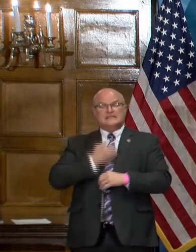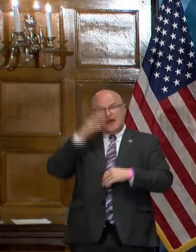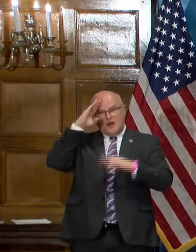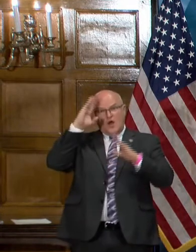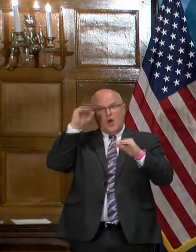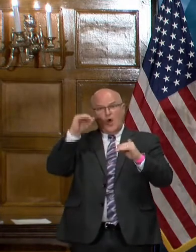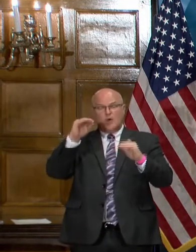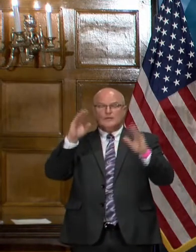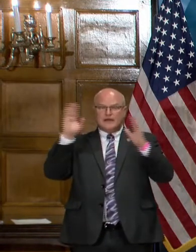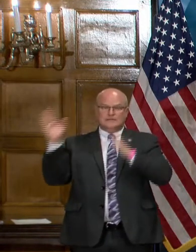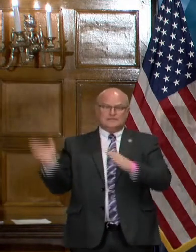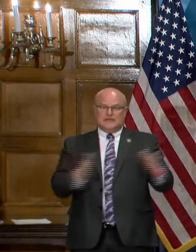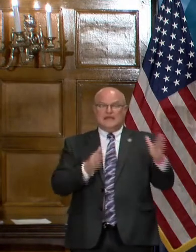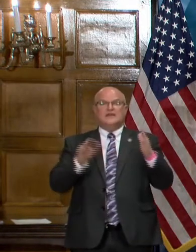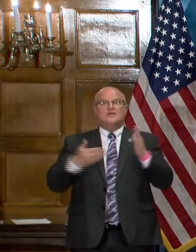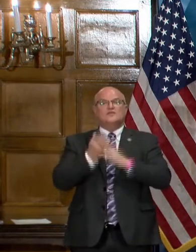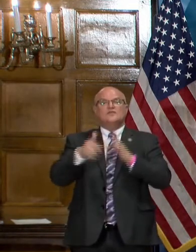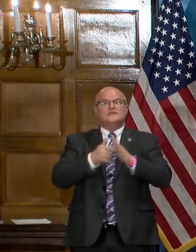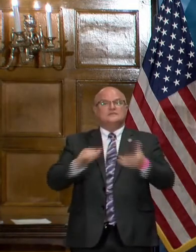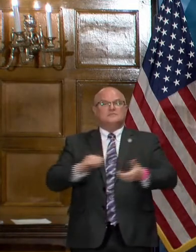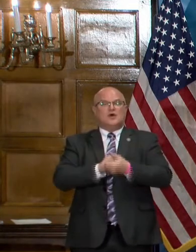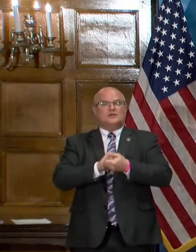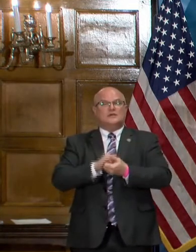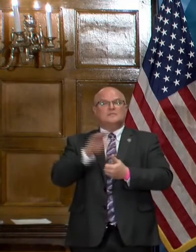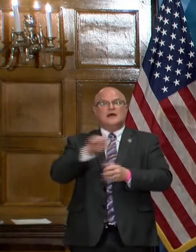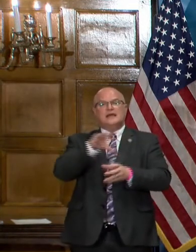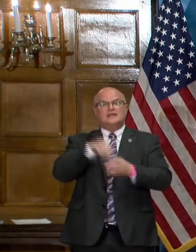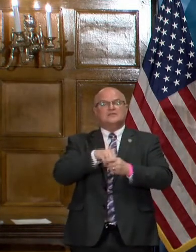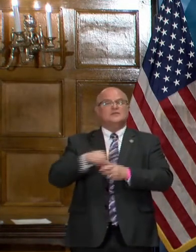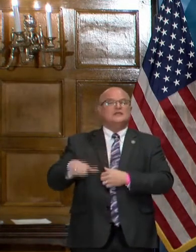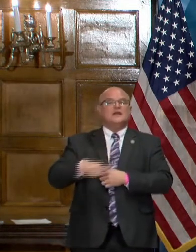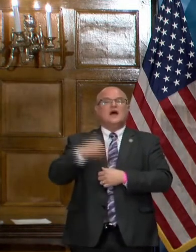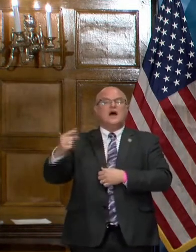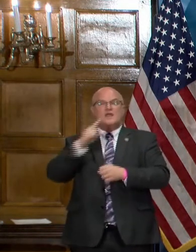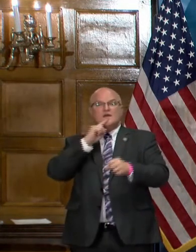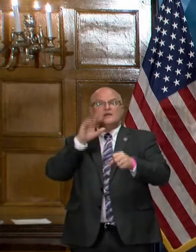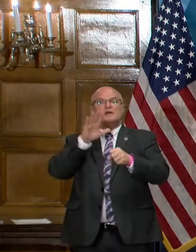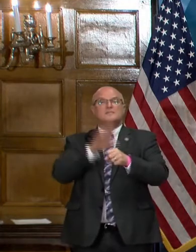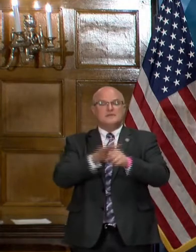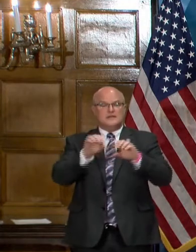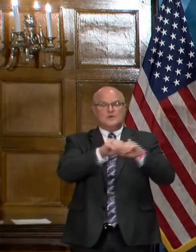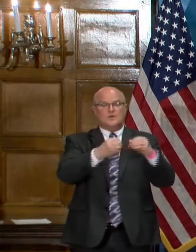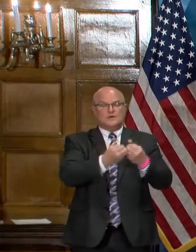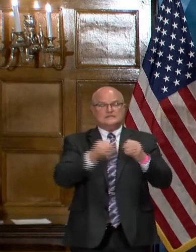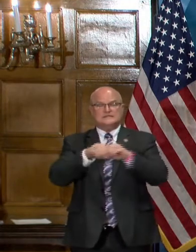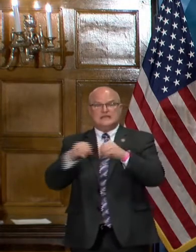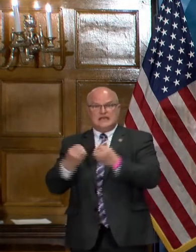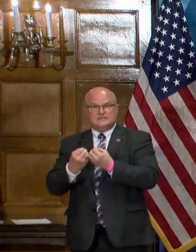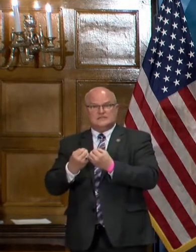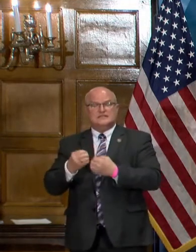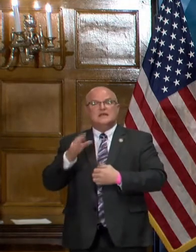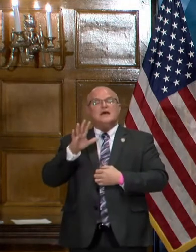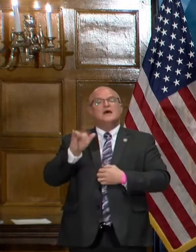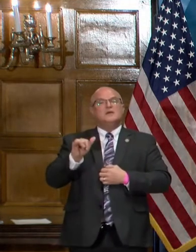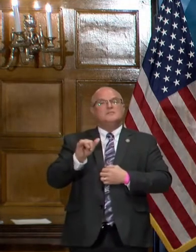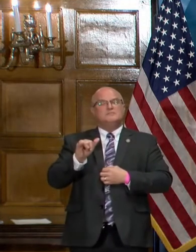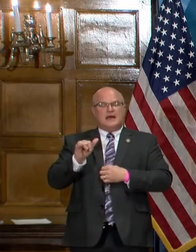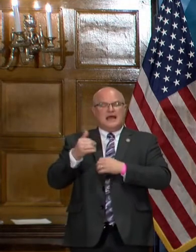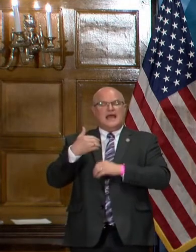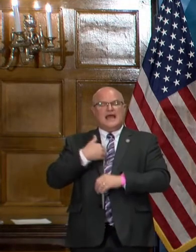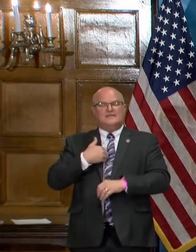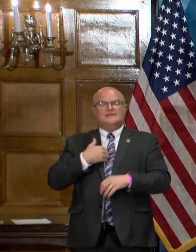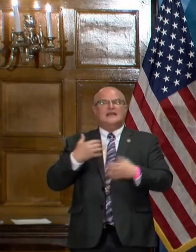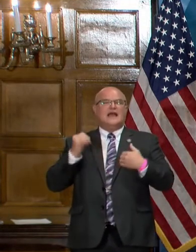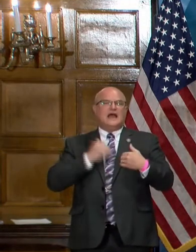our intention that through these partnerships and by including other organizations and by channeling our